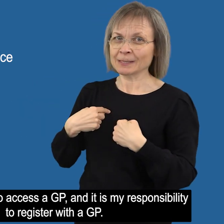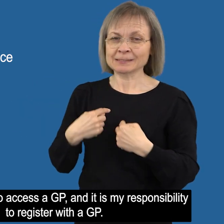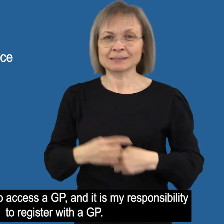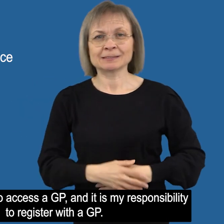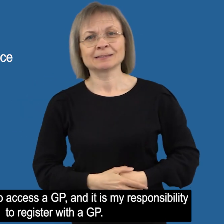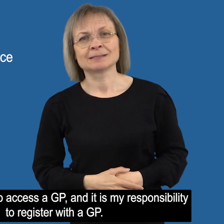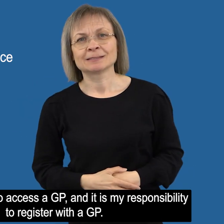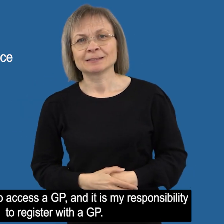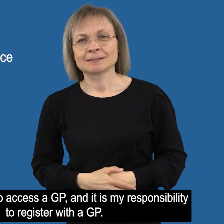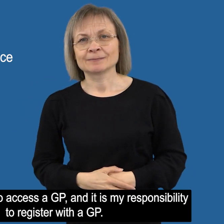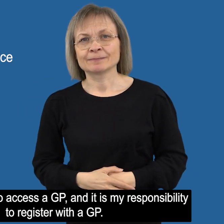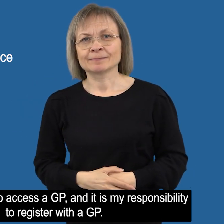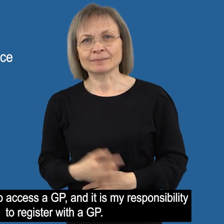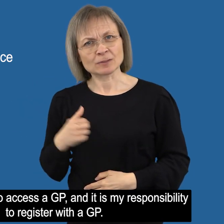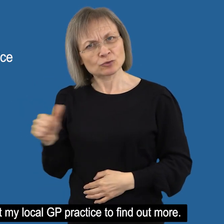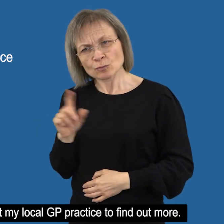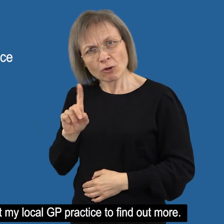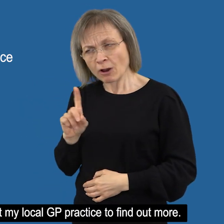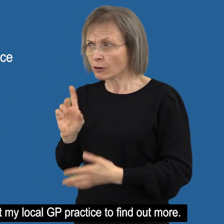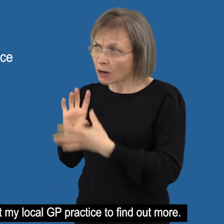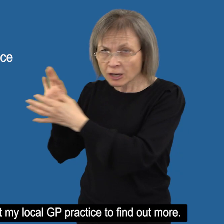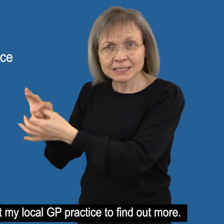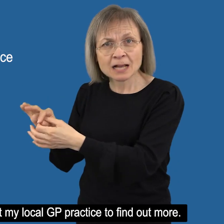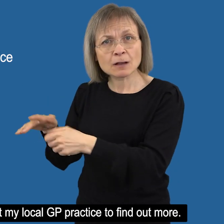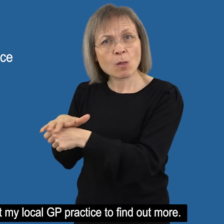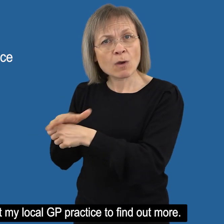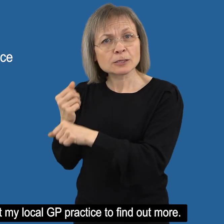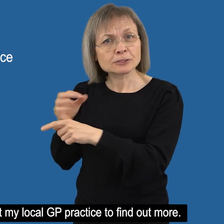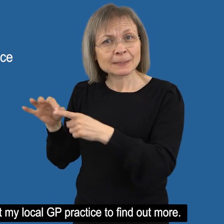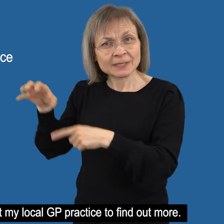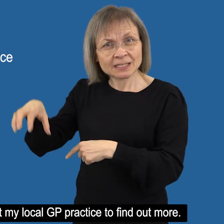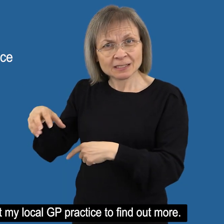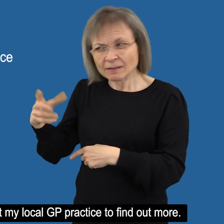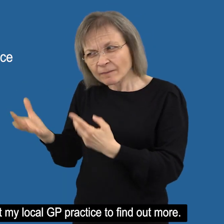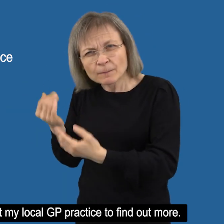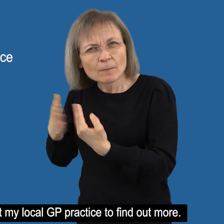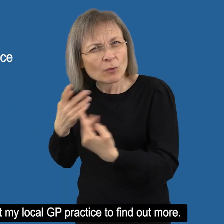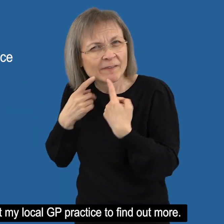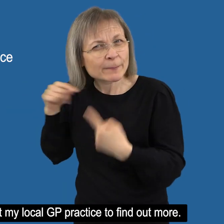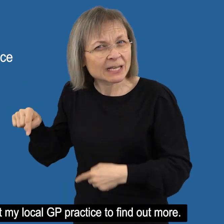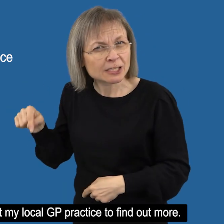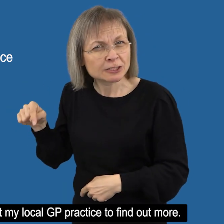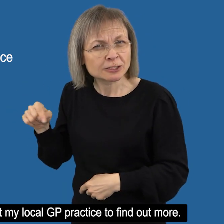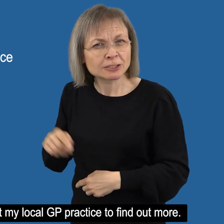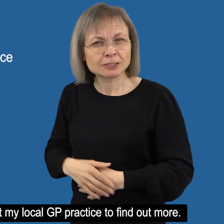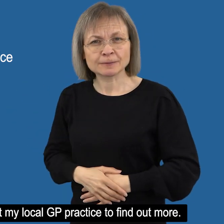GP. I should contact my local GP practice to find out more. The following link has information about access